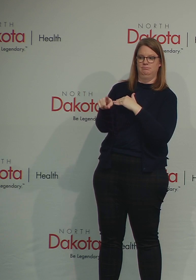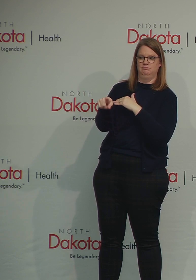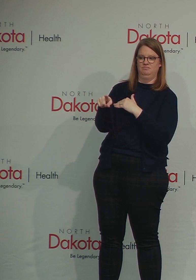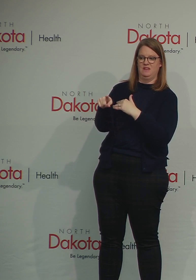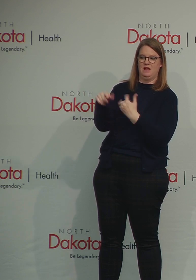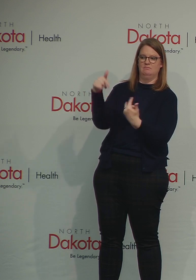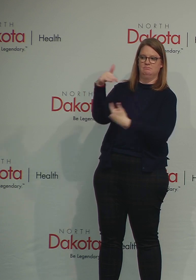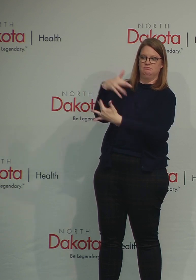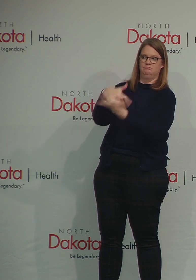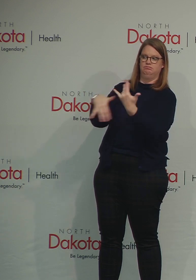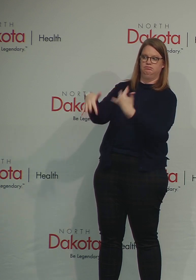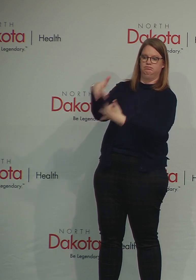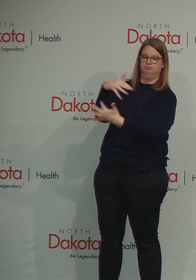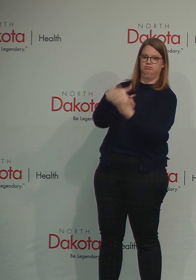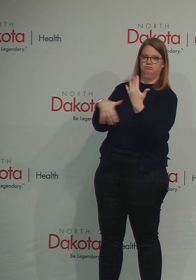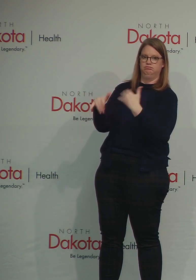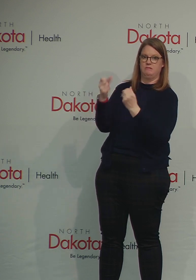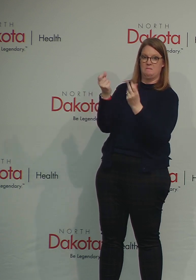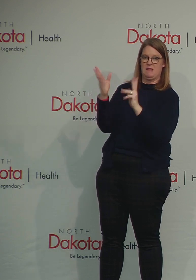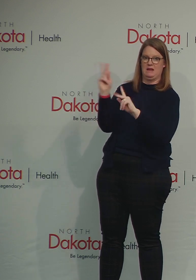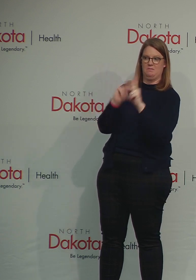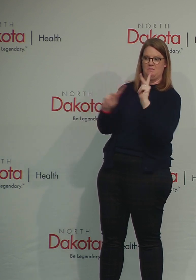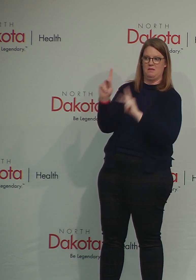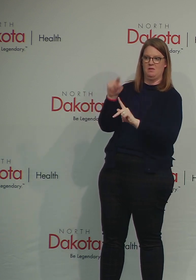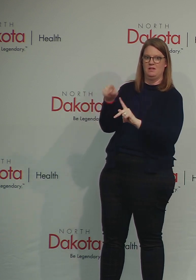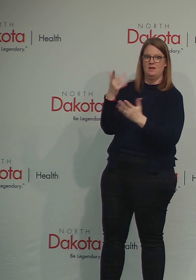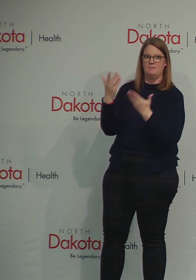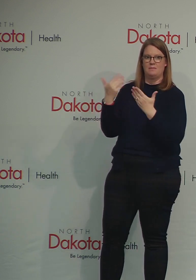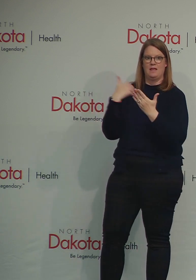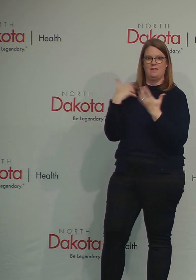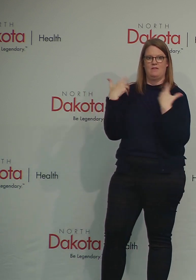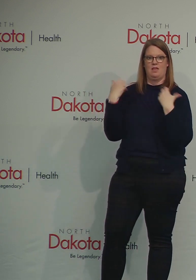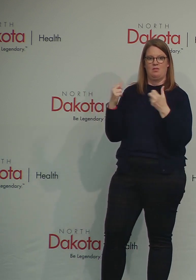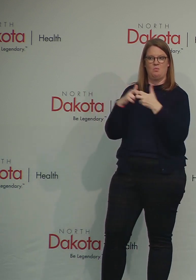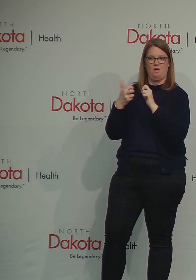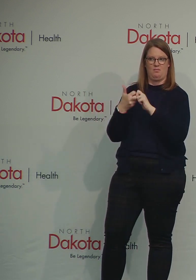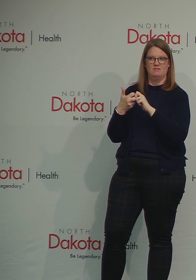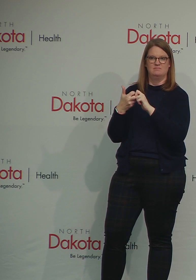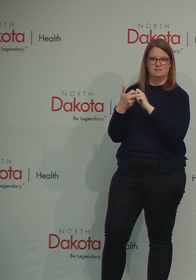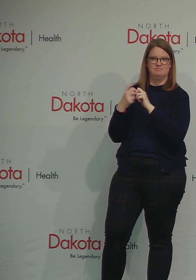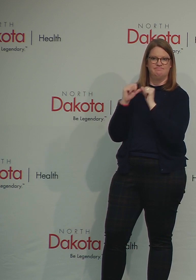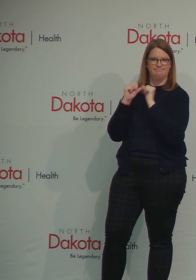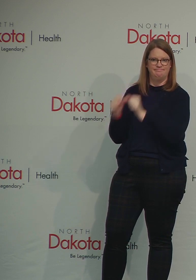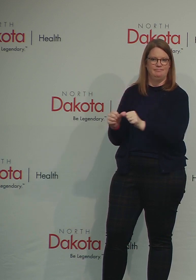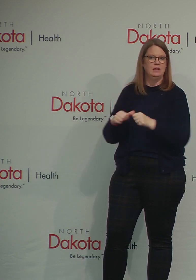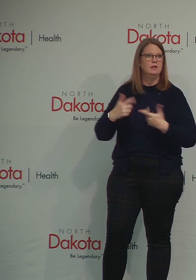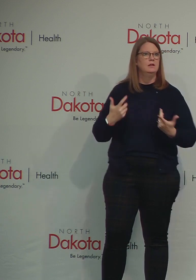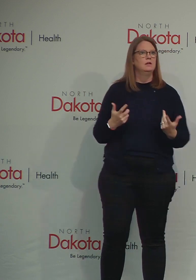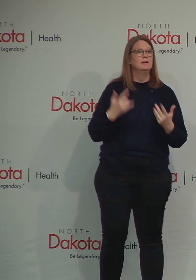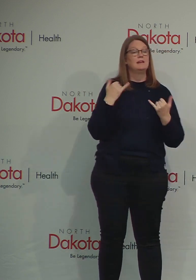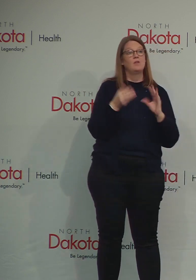around vulnerable adults with underlying condition. Let's take a look at